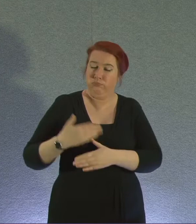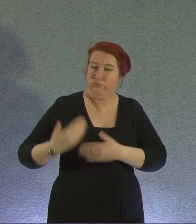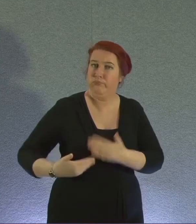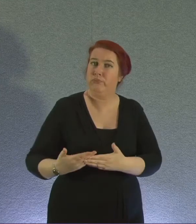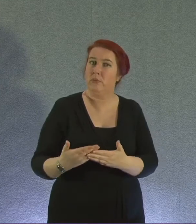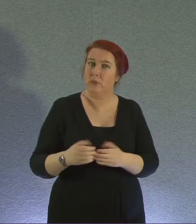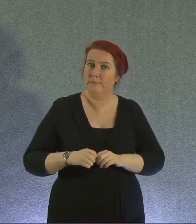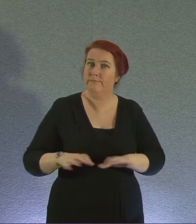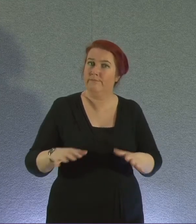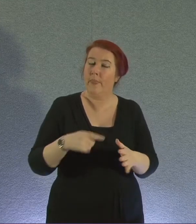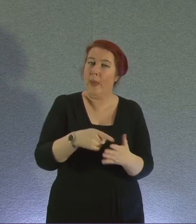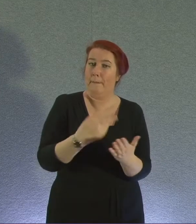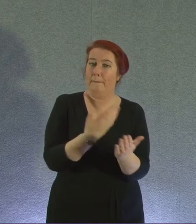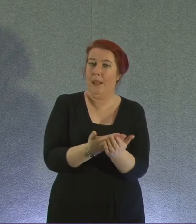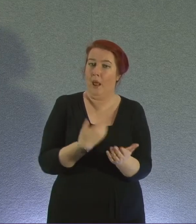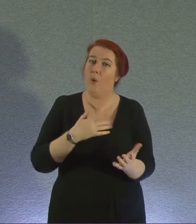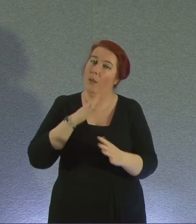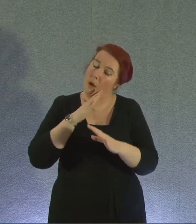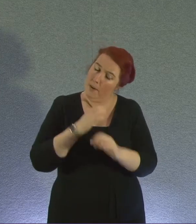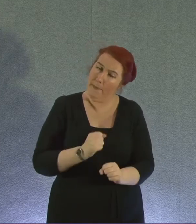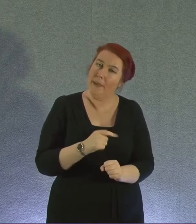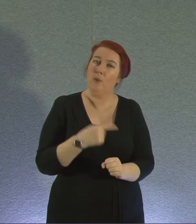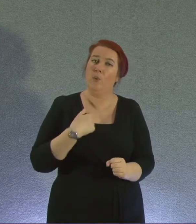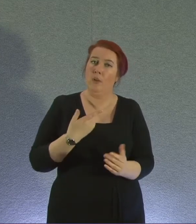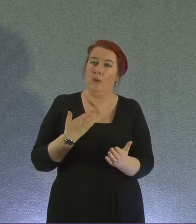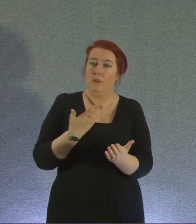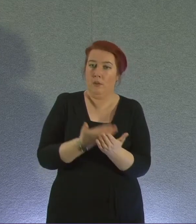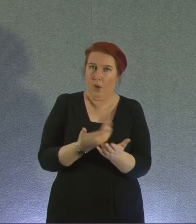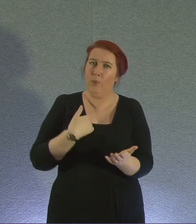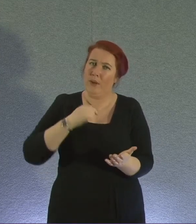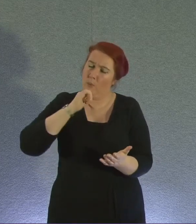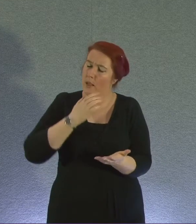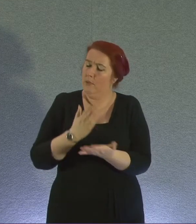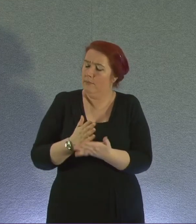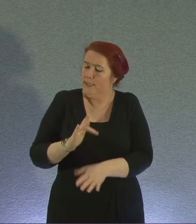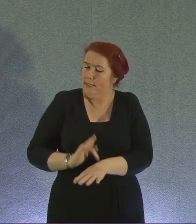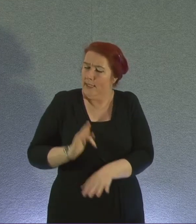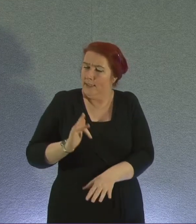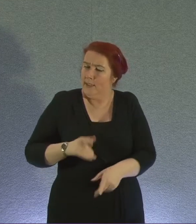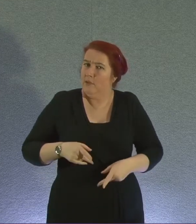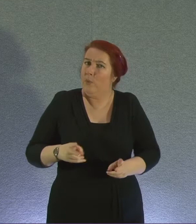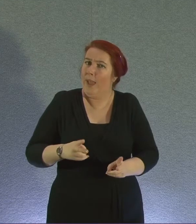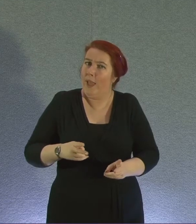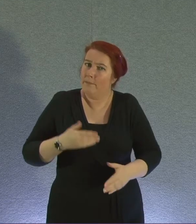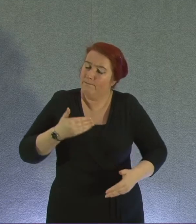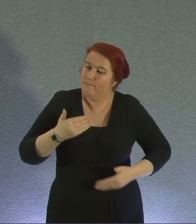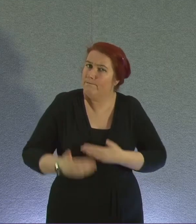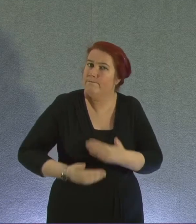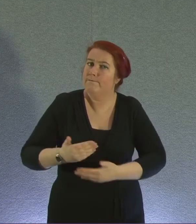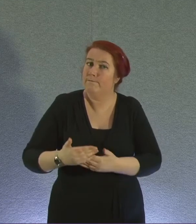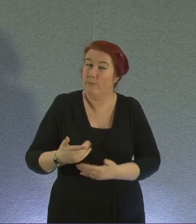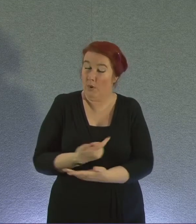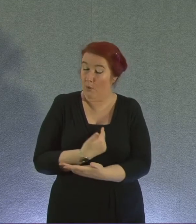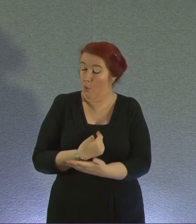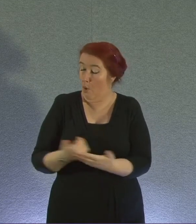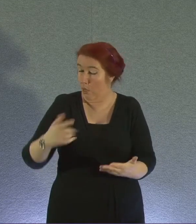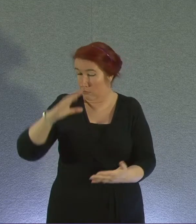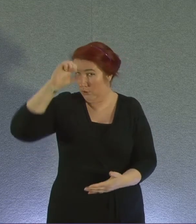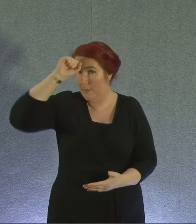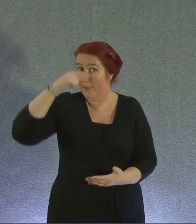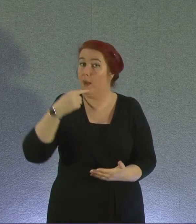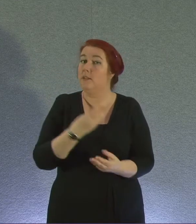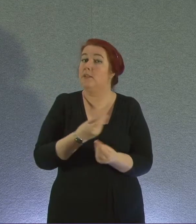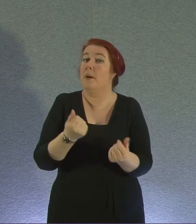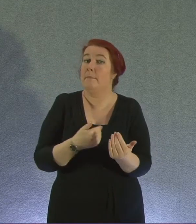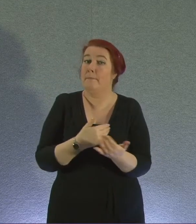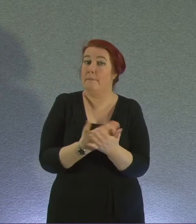commitment to Mr Johnson, to the rest of the chamber, we will operate it with great sensitivity, and we will always be mindful of the fact that there are elements in this